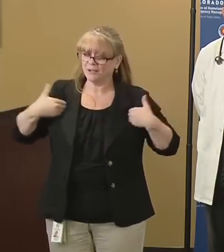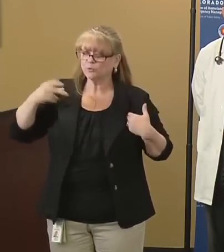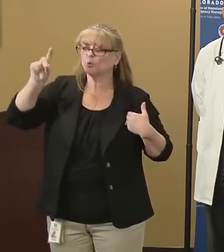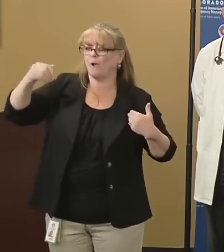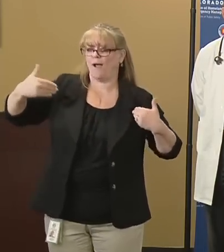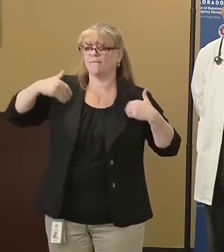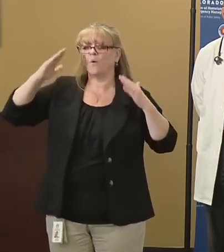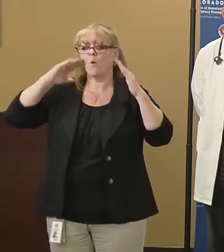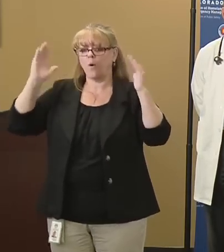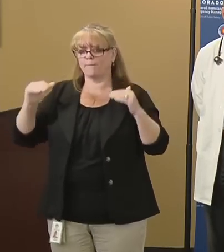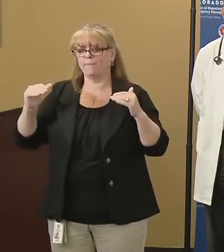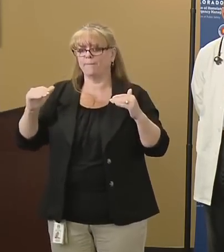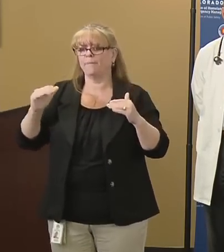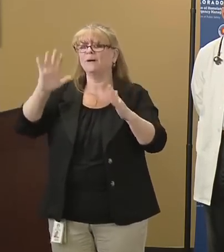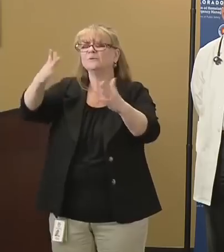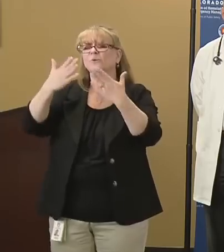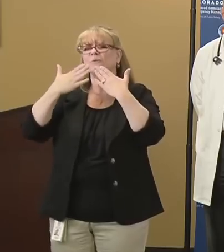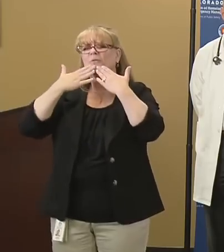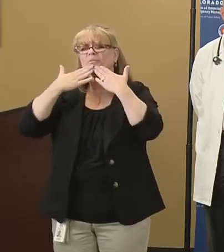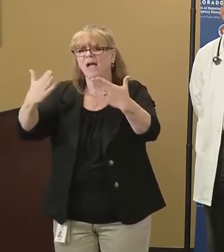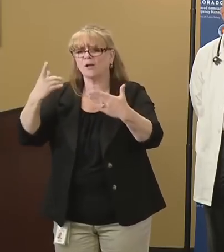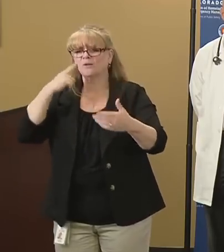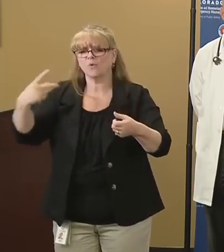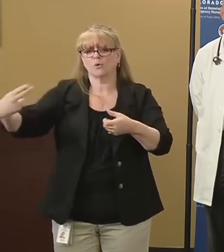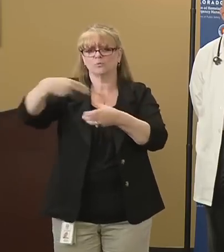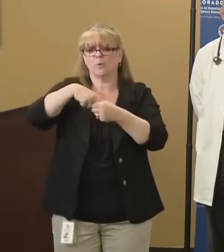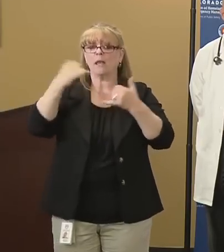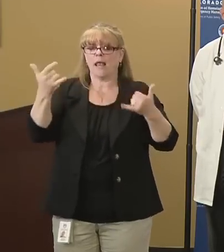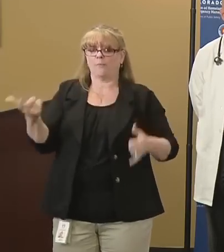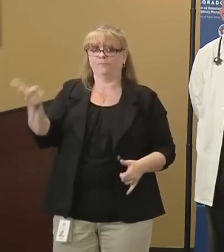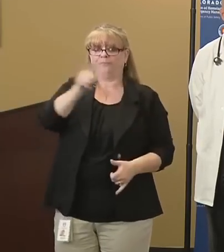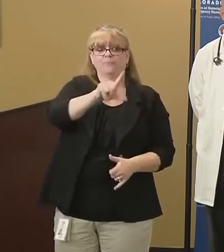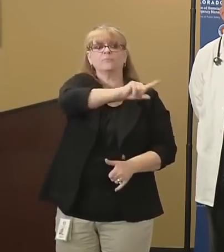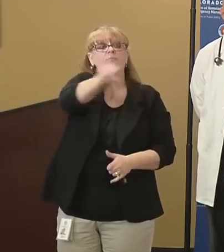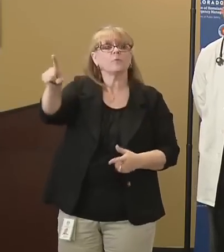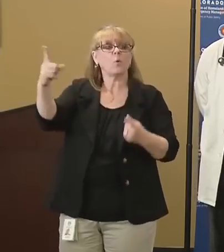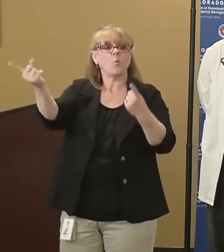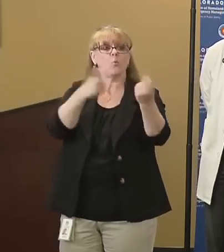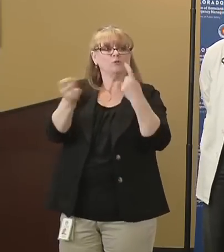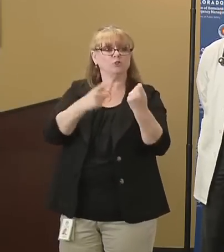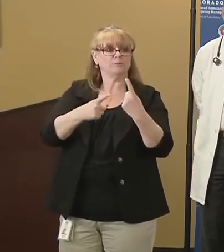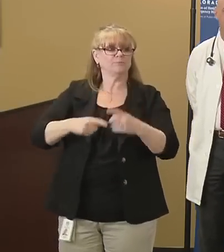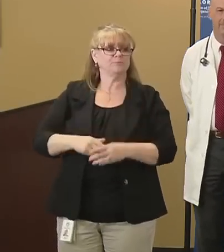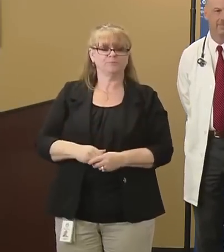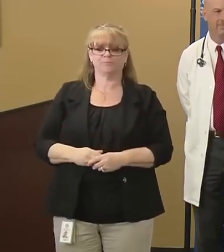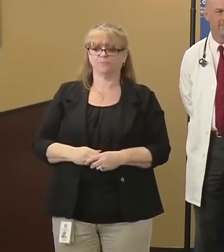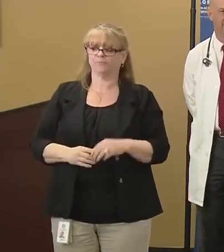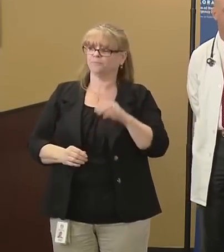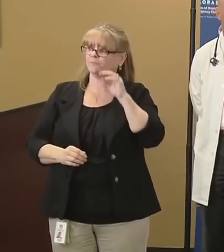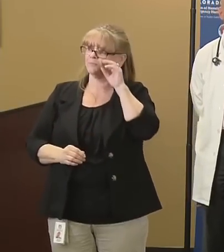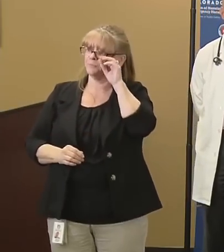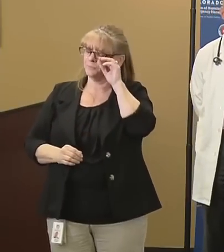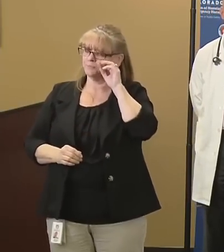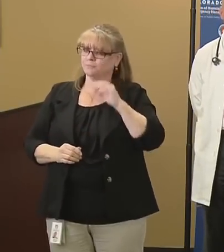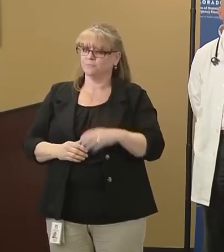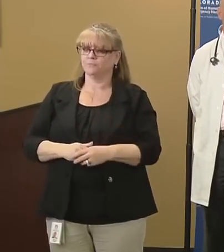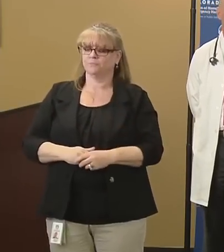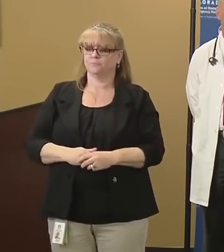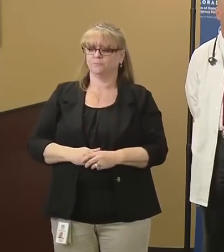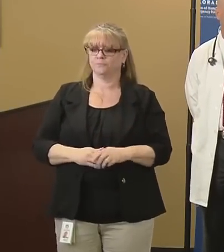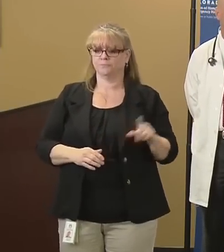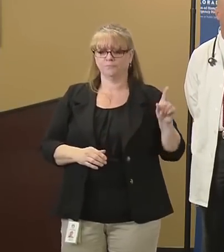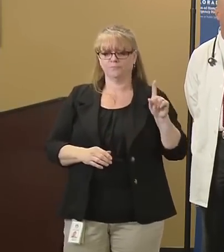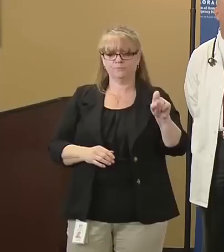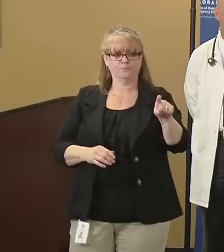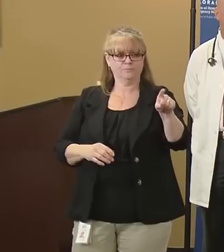joining us, and we'll take some questions. The recording has started. Yes. Q&A session has started. We'll do in-person for